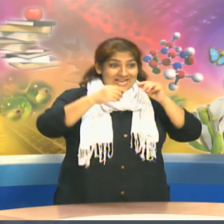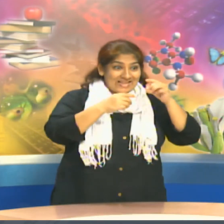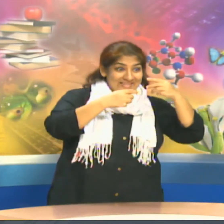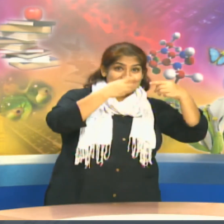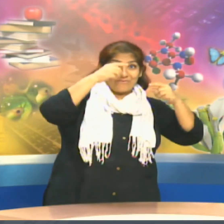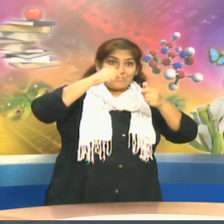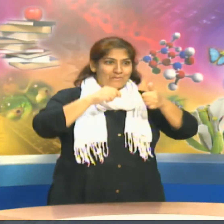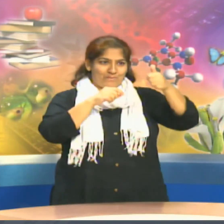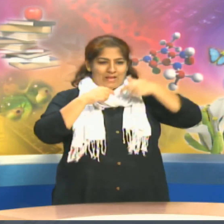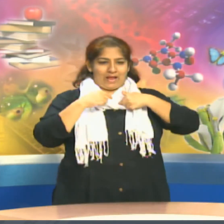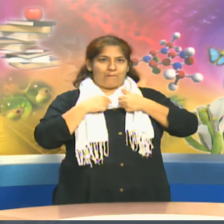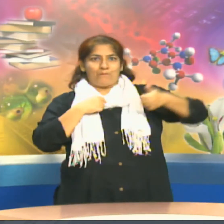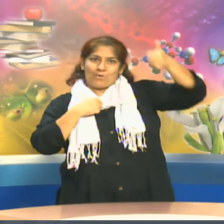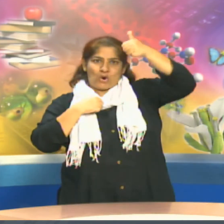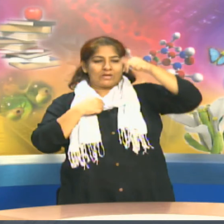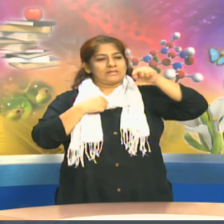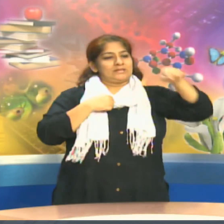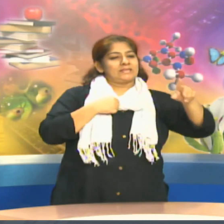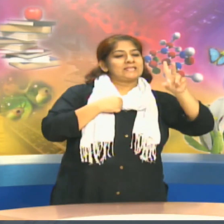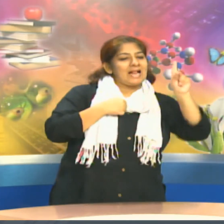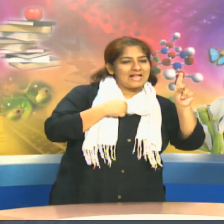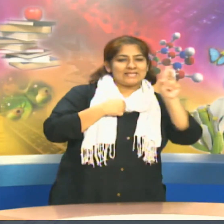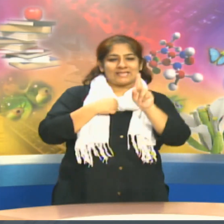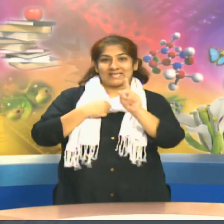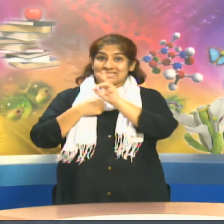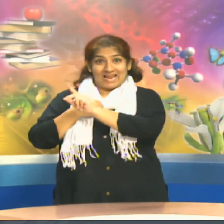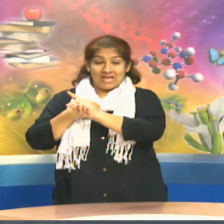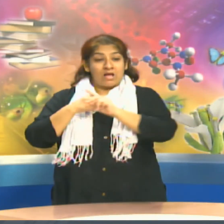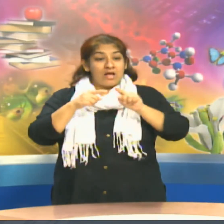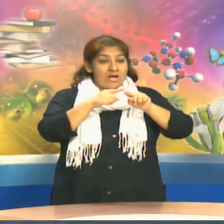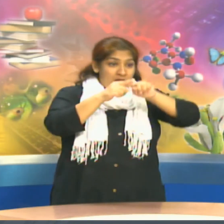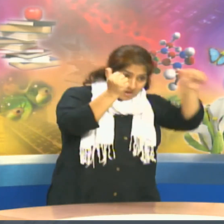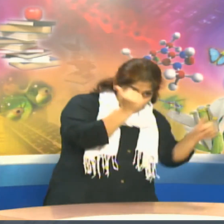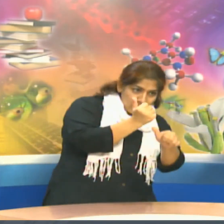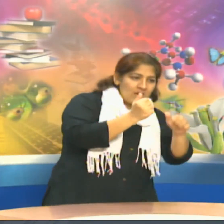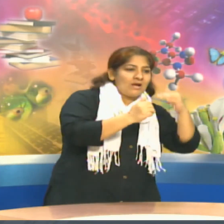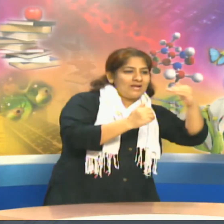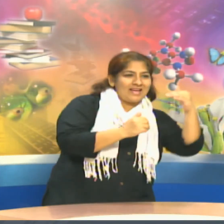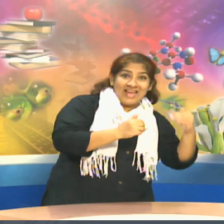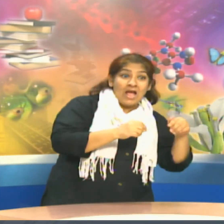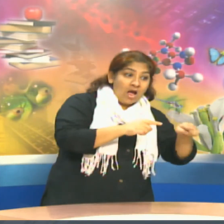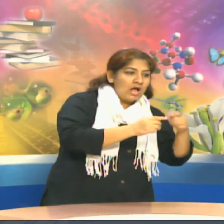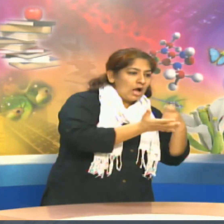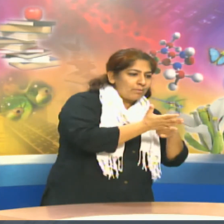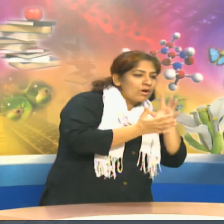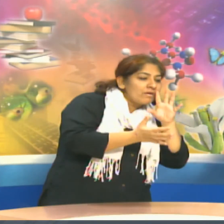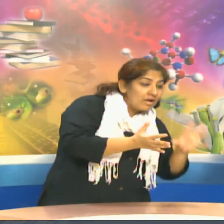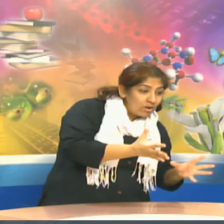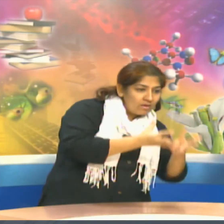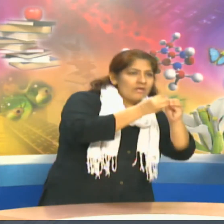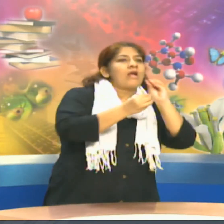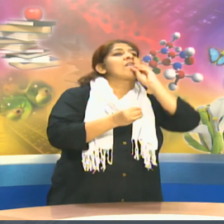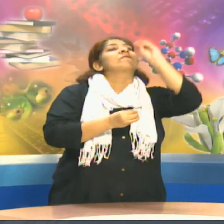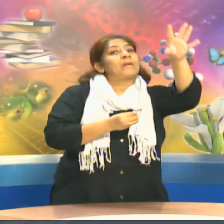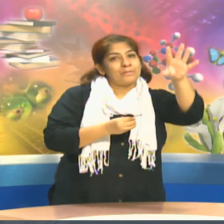some other different product. The 3 divisions which we saw in the